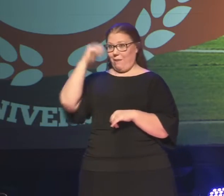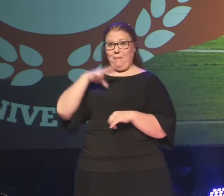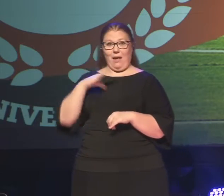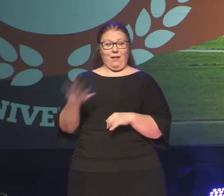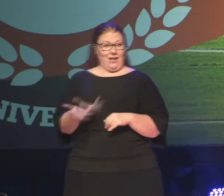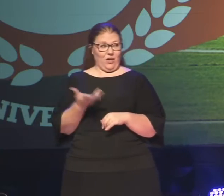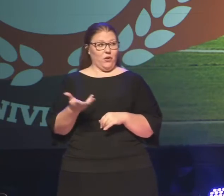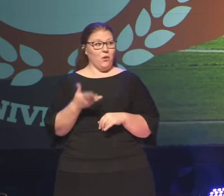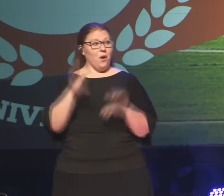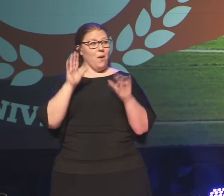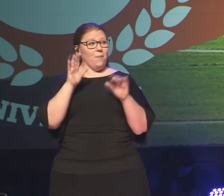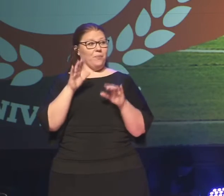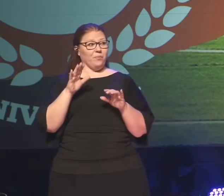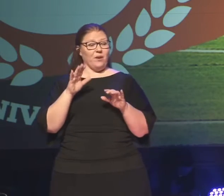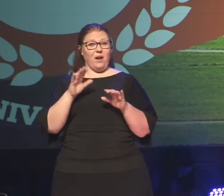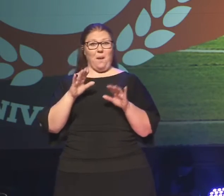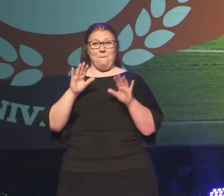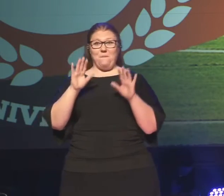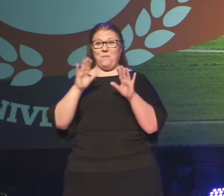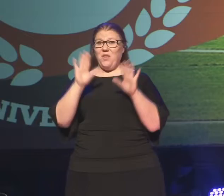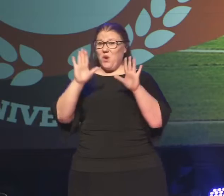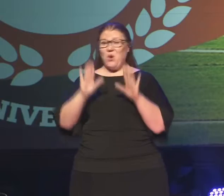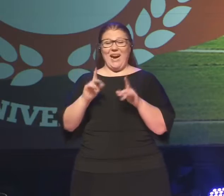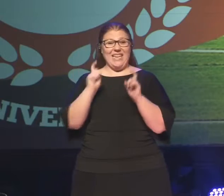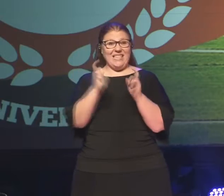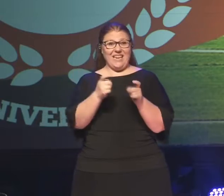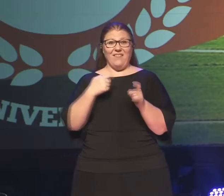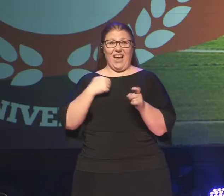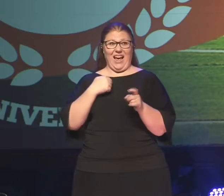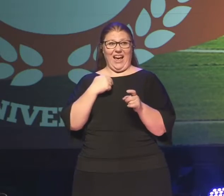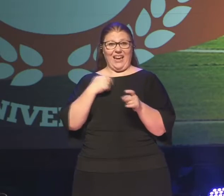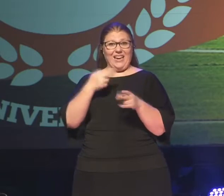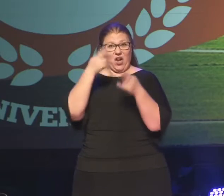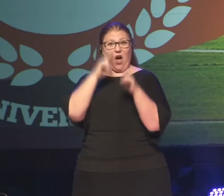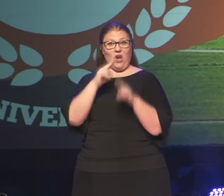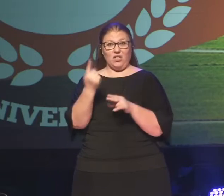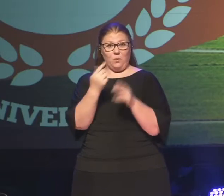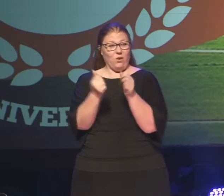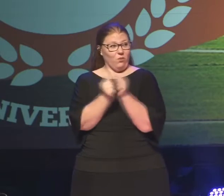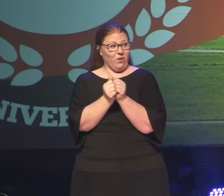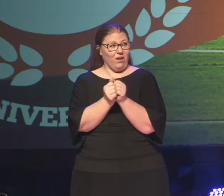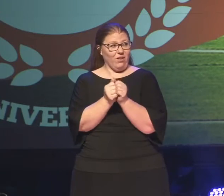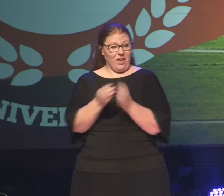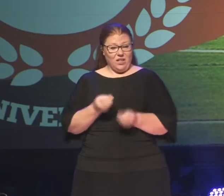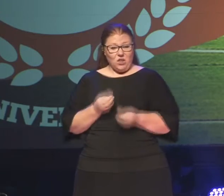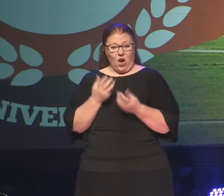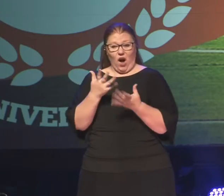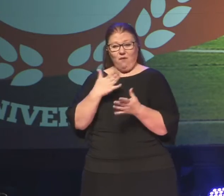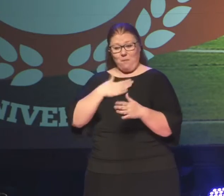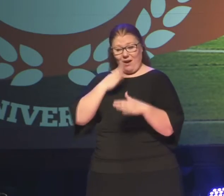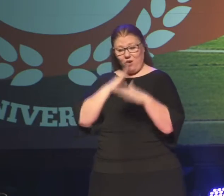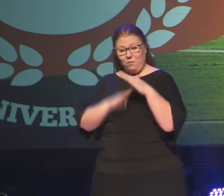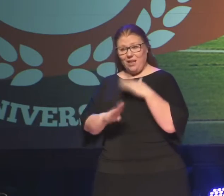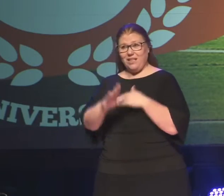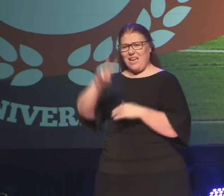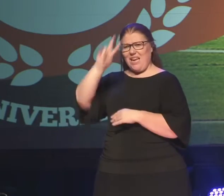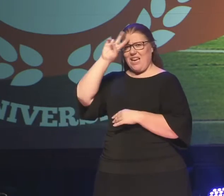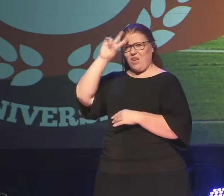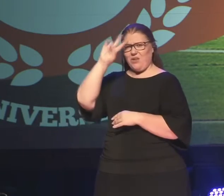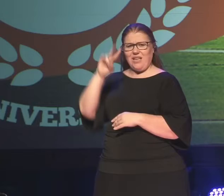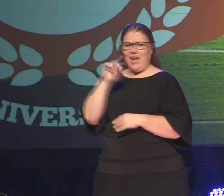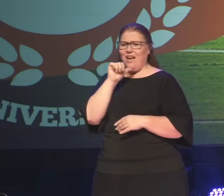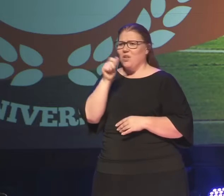But the greatest gift that I can give to grow, to learn to honor someone, is to offer my humility and my ignorance. To say, I